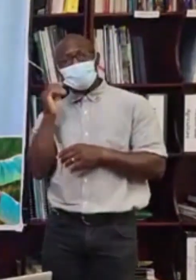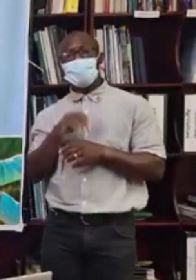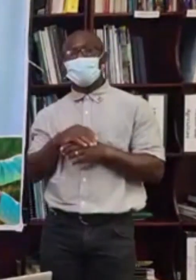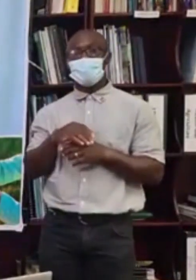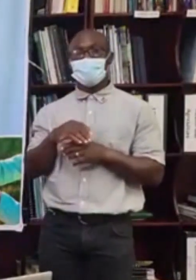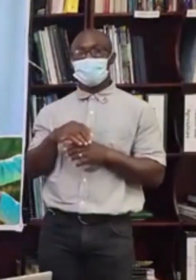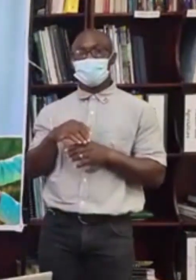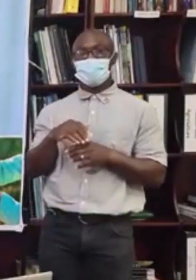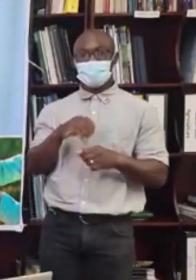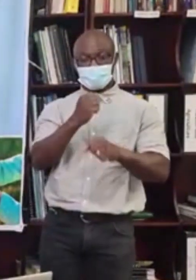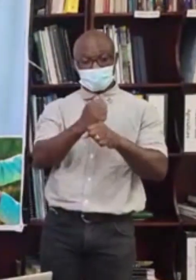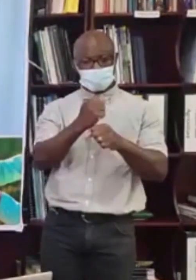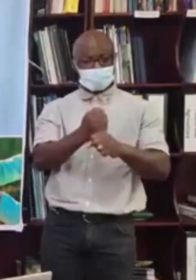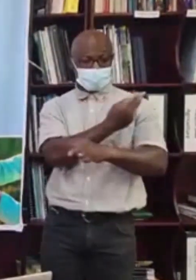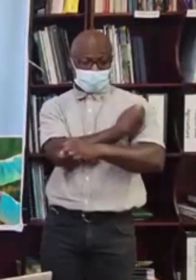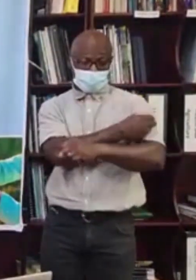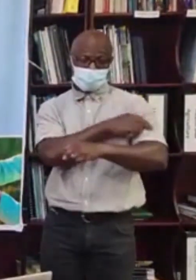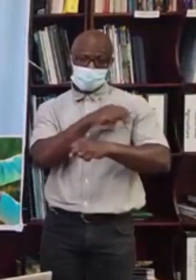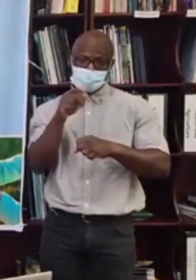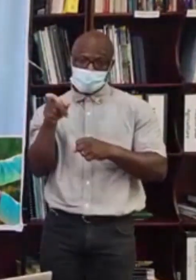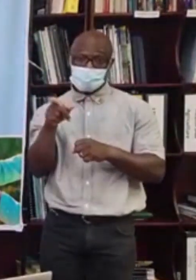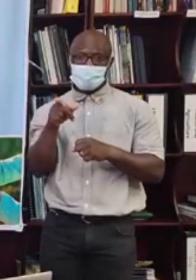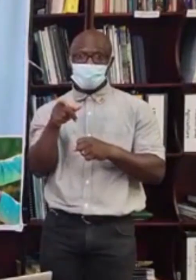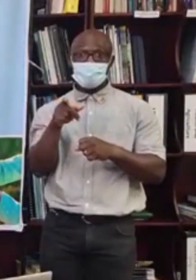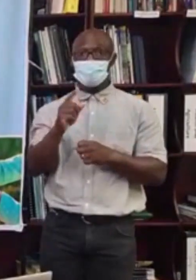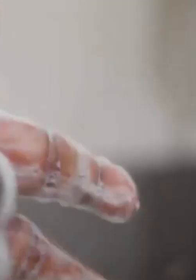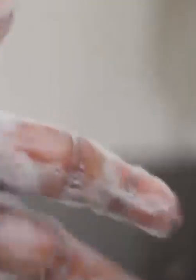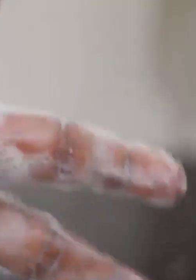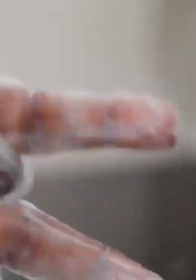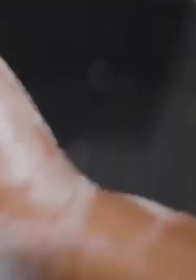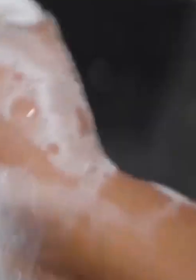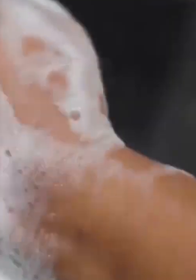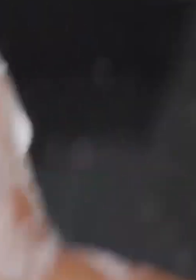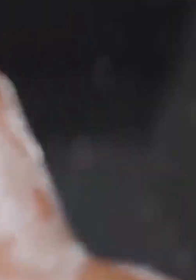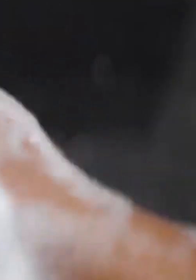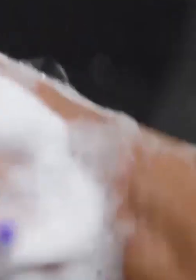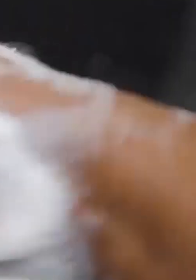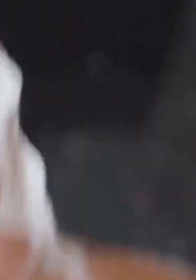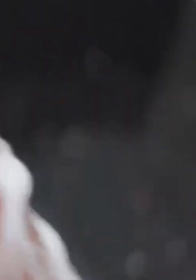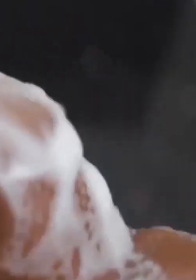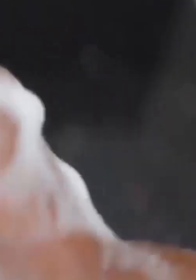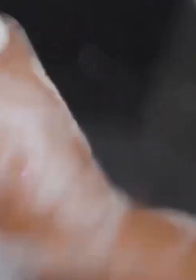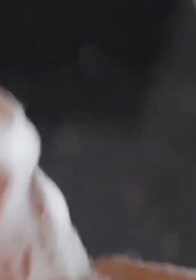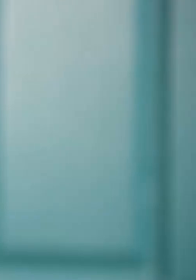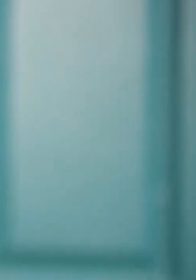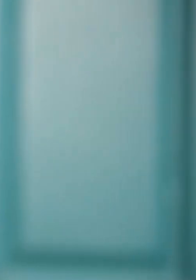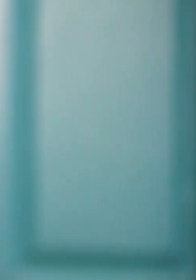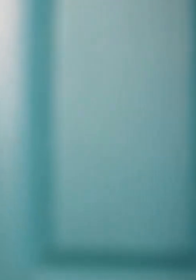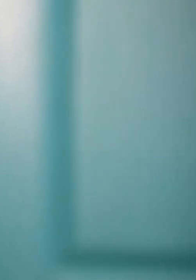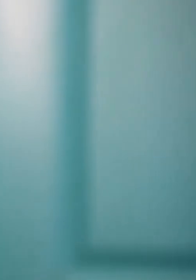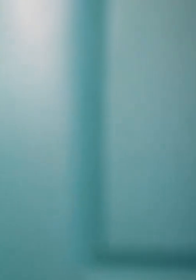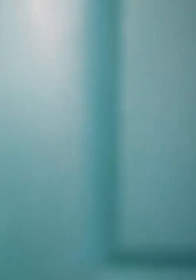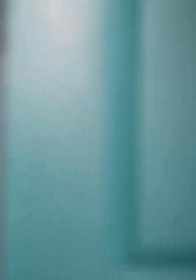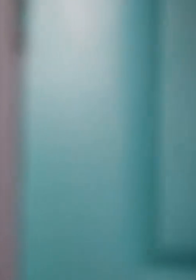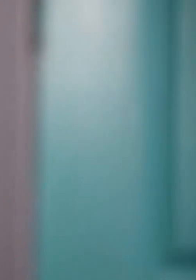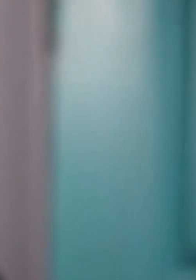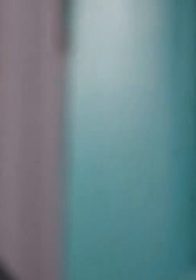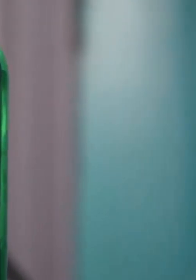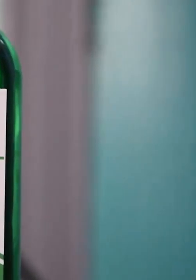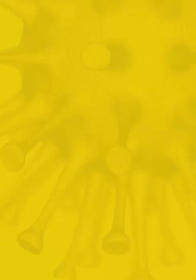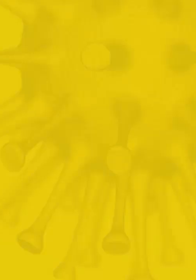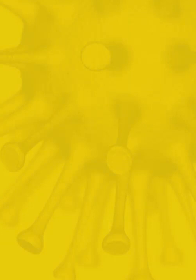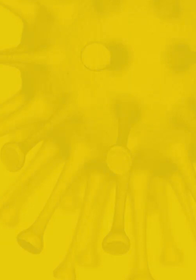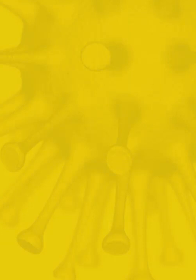of Public Health is 121. The Public Health Minister is pleading for Guyanese to heed the calls from